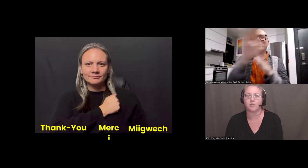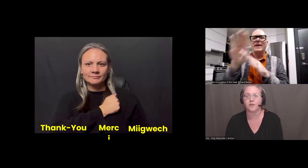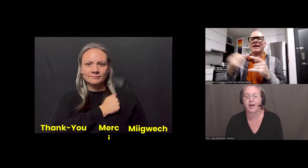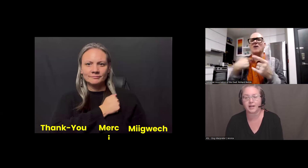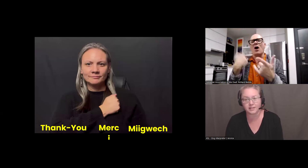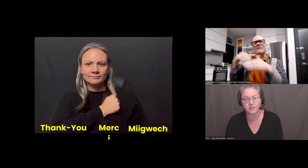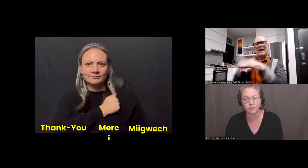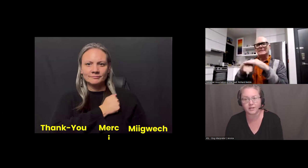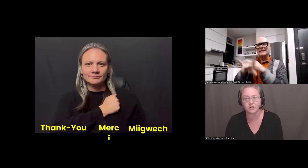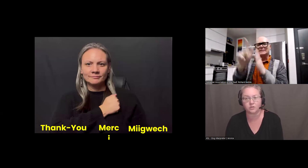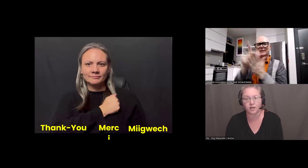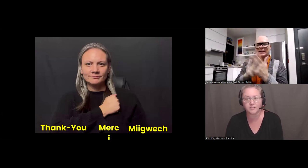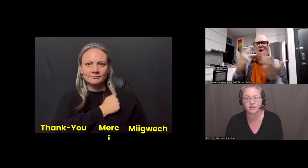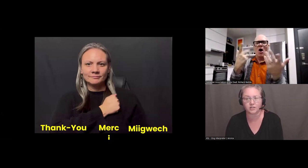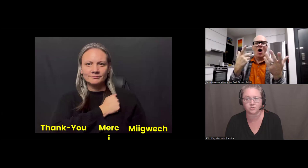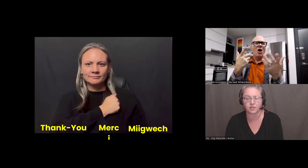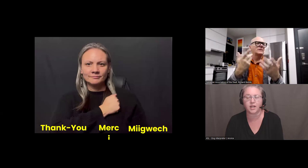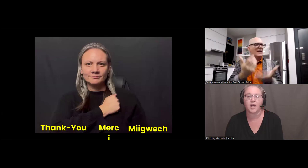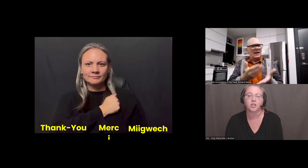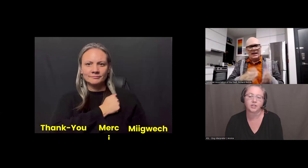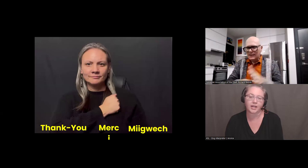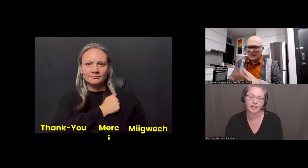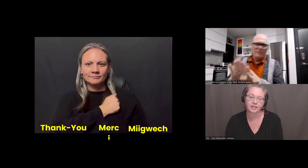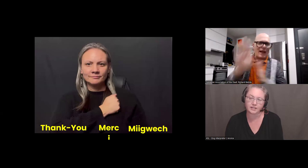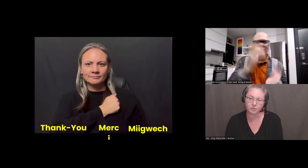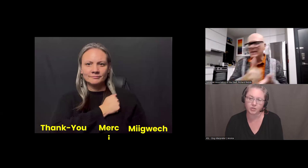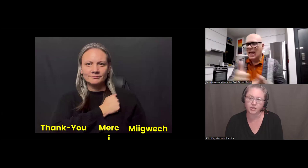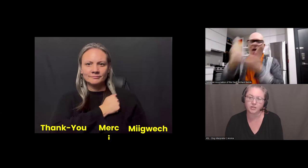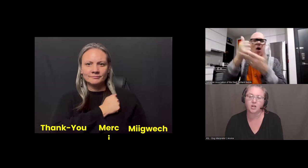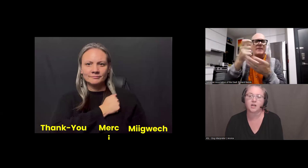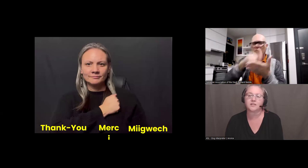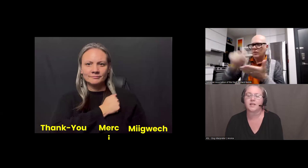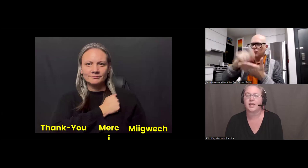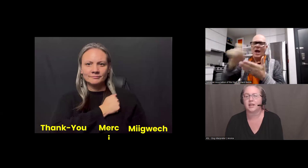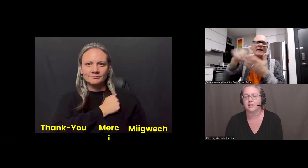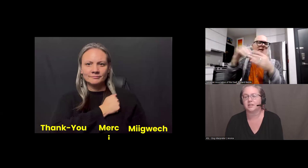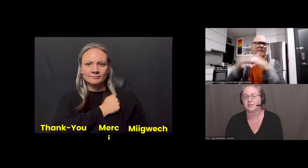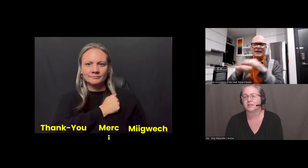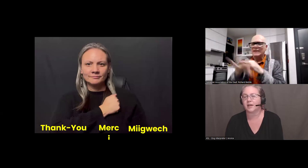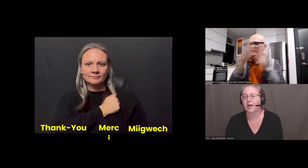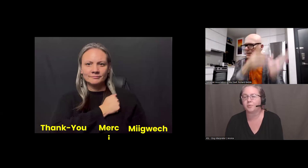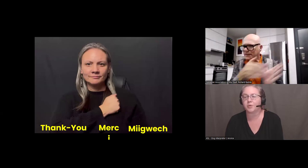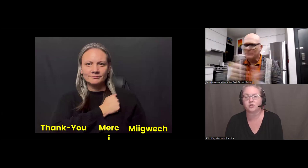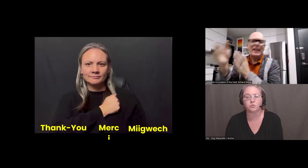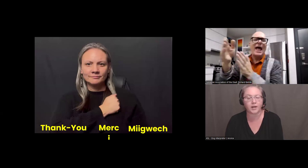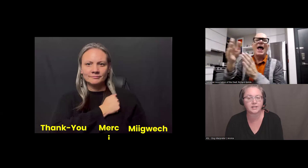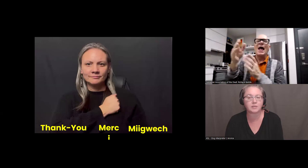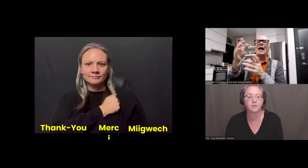of access rights across the country, looking at accessibility laws and helping to write some of